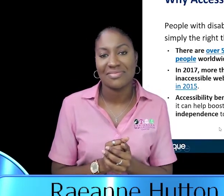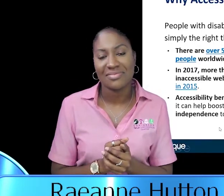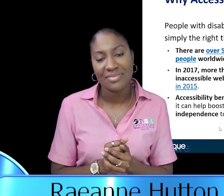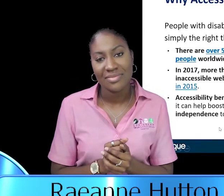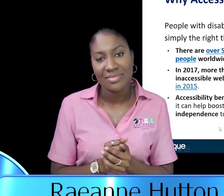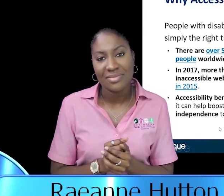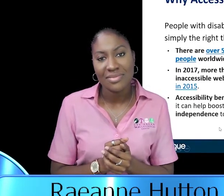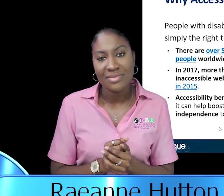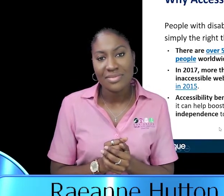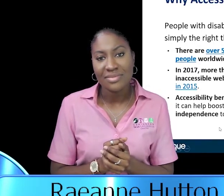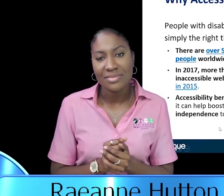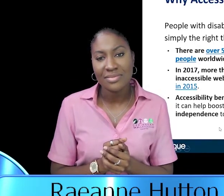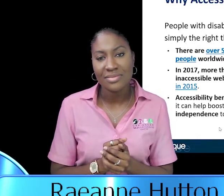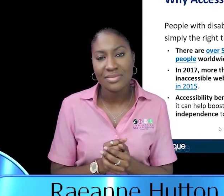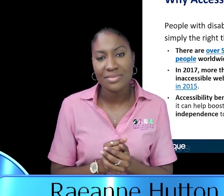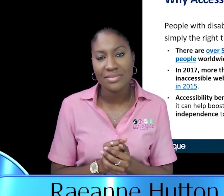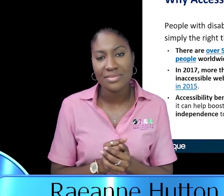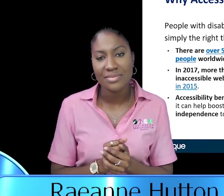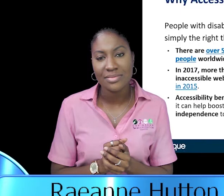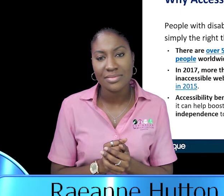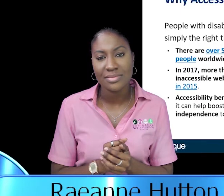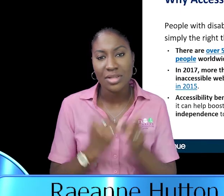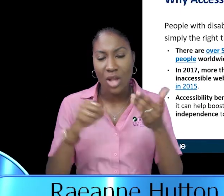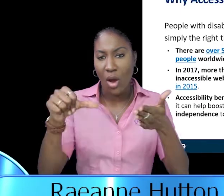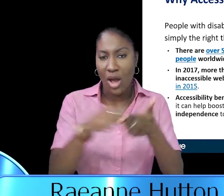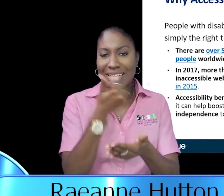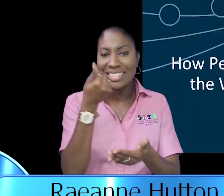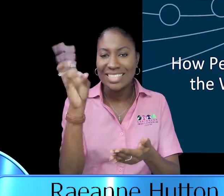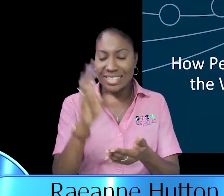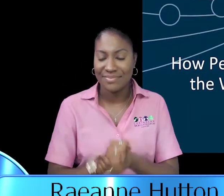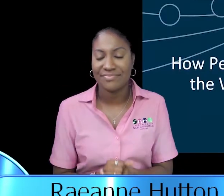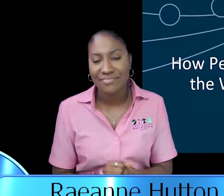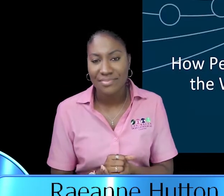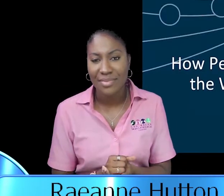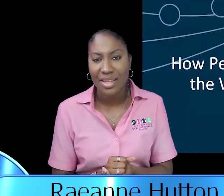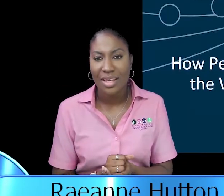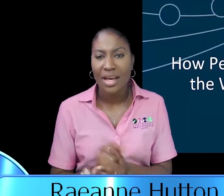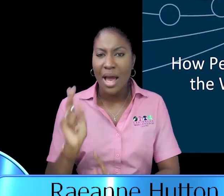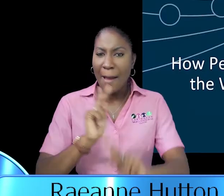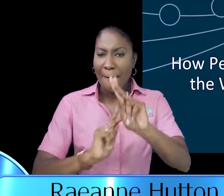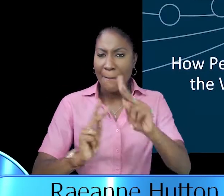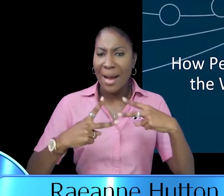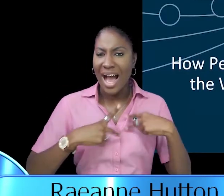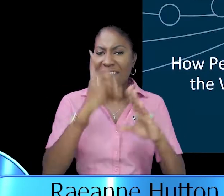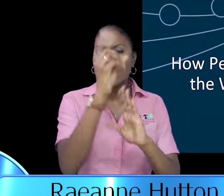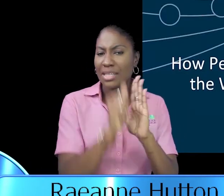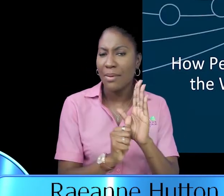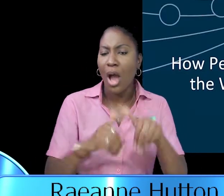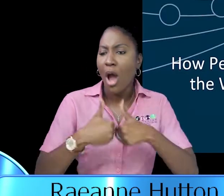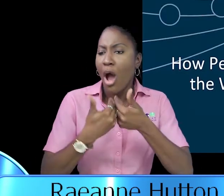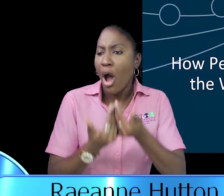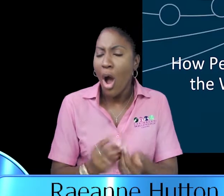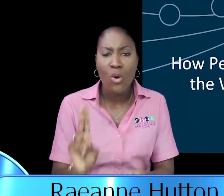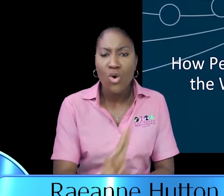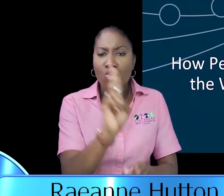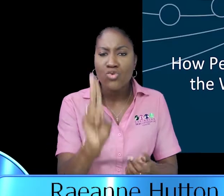Slide 16. How people with disabilities use the web. So let's go to slide 16. So how do people with disabilities use the web? And